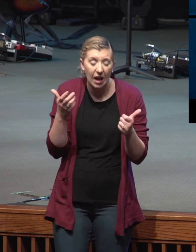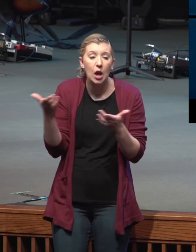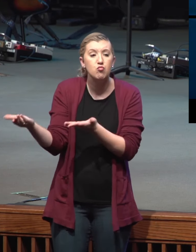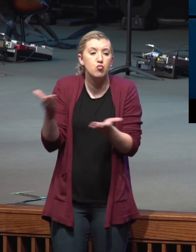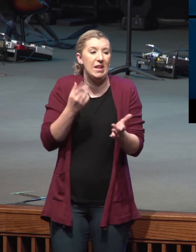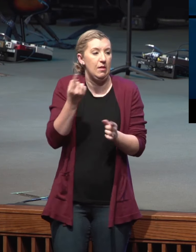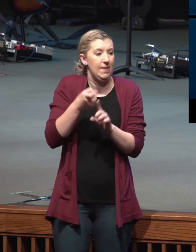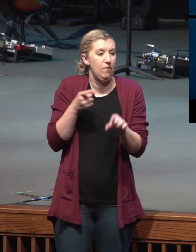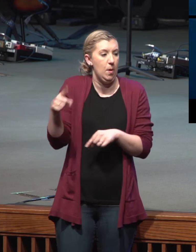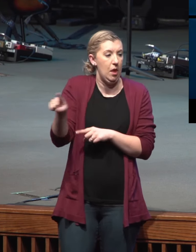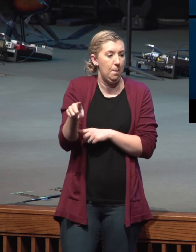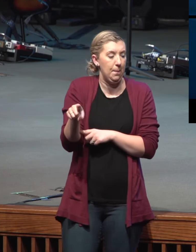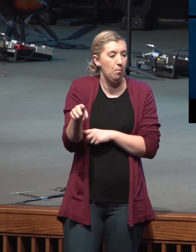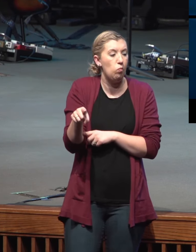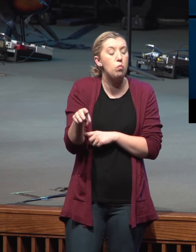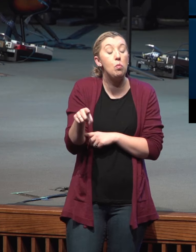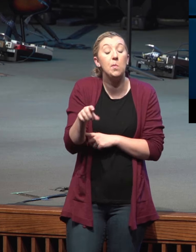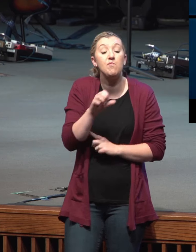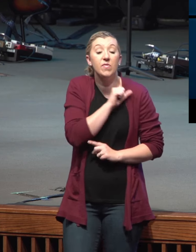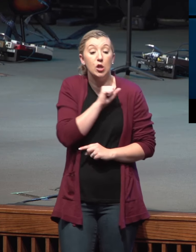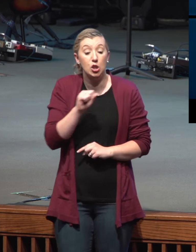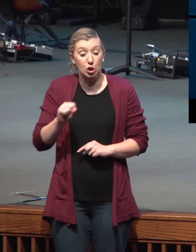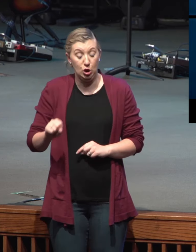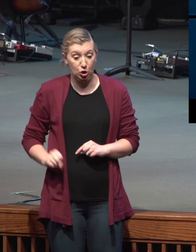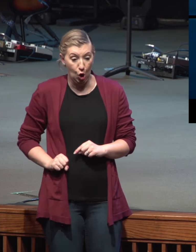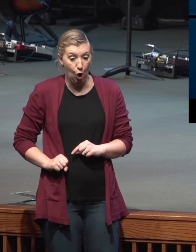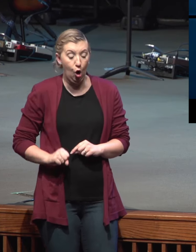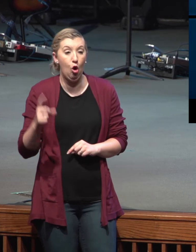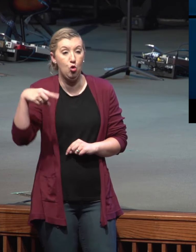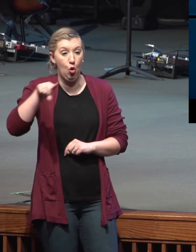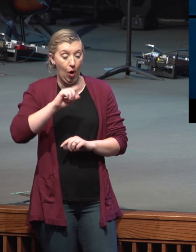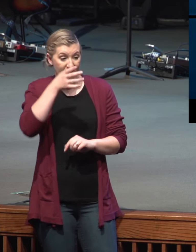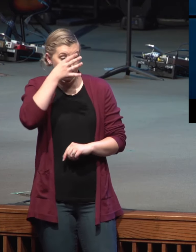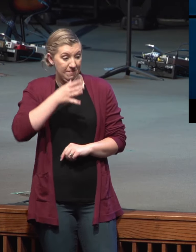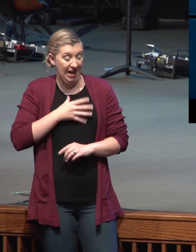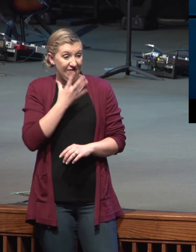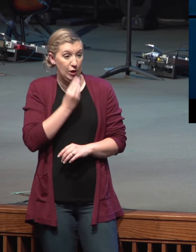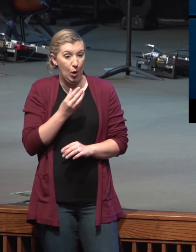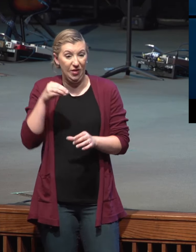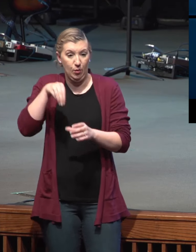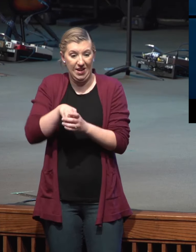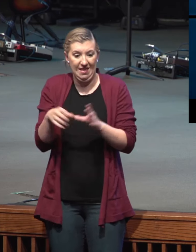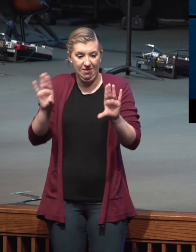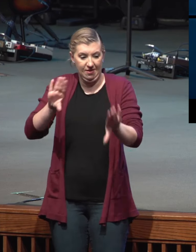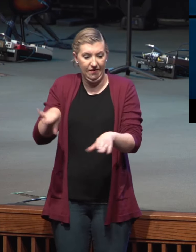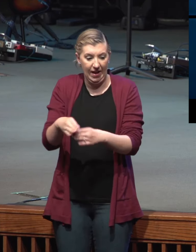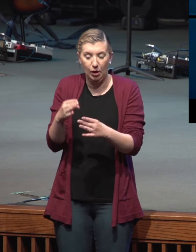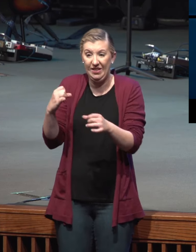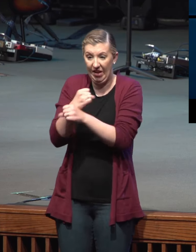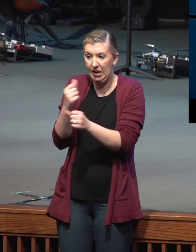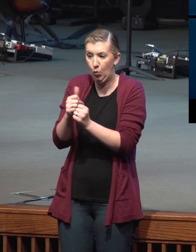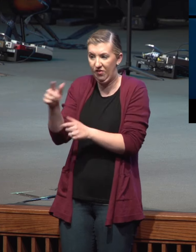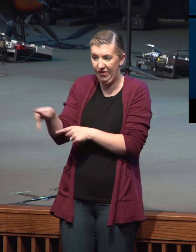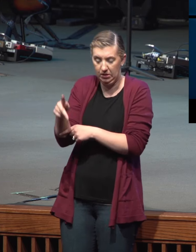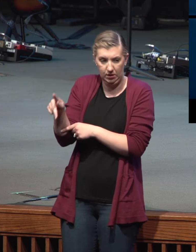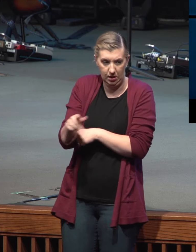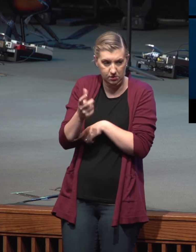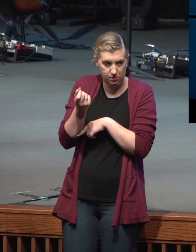them. Now Saul and they and all the men of Israel were in the valley of Elah fighting with the